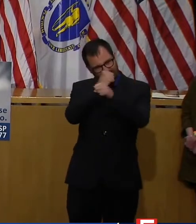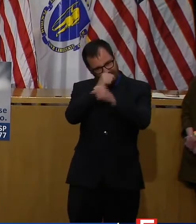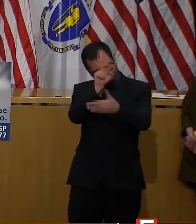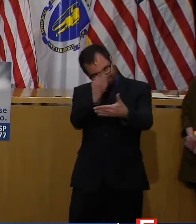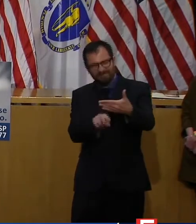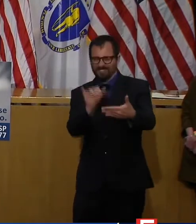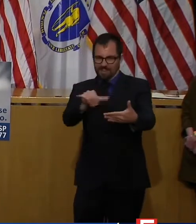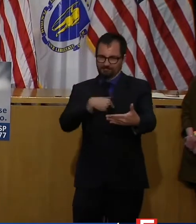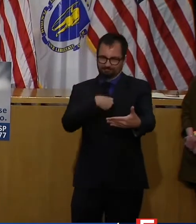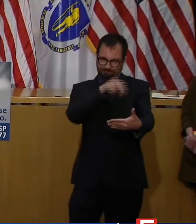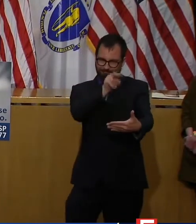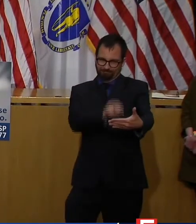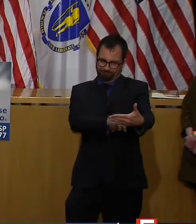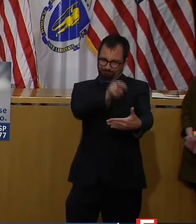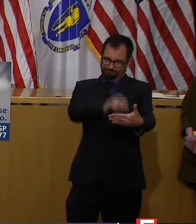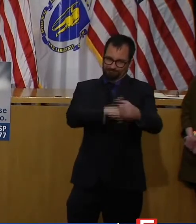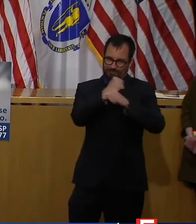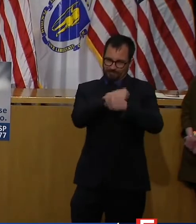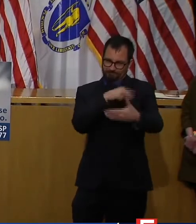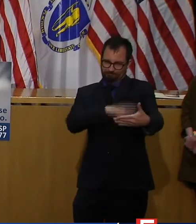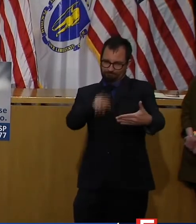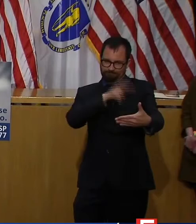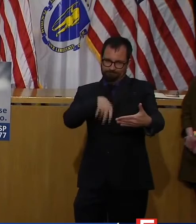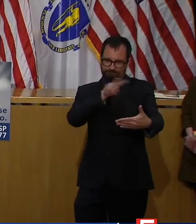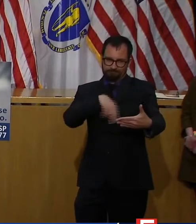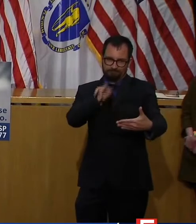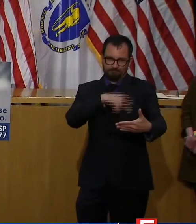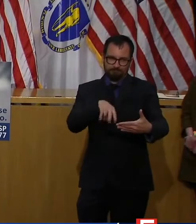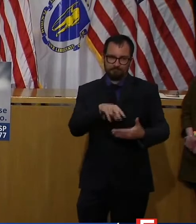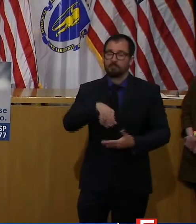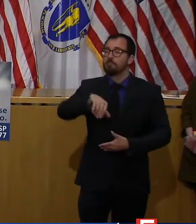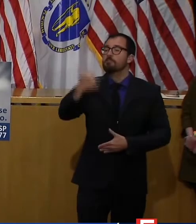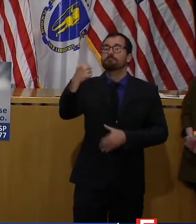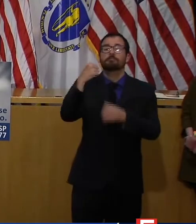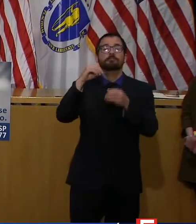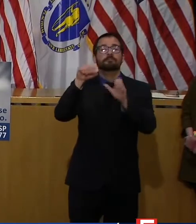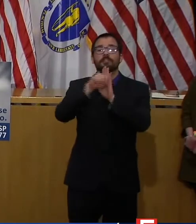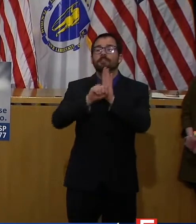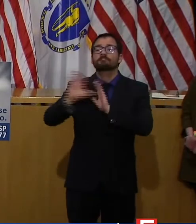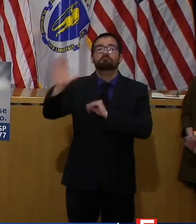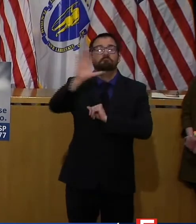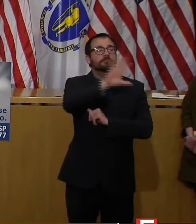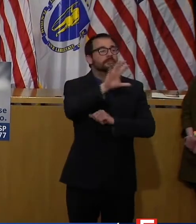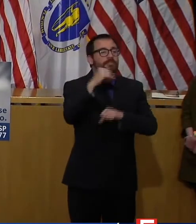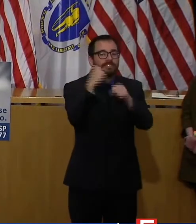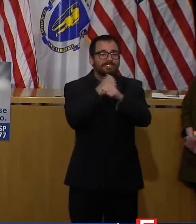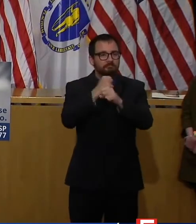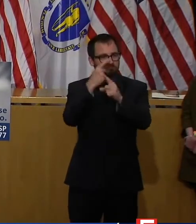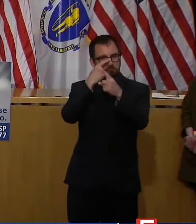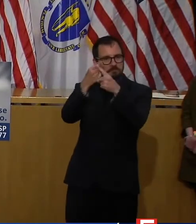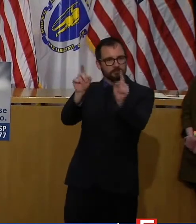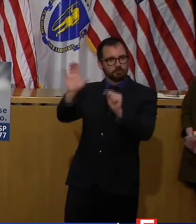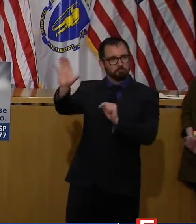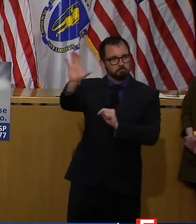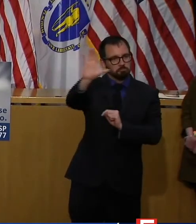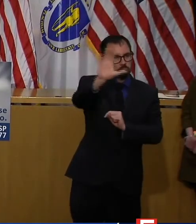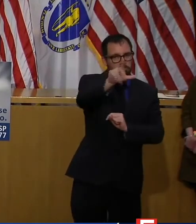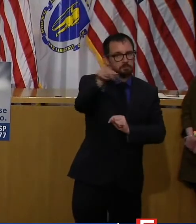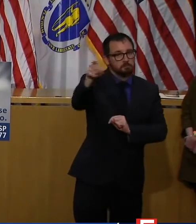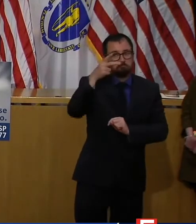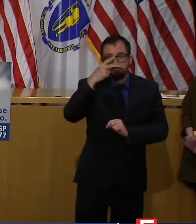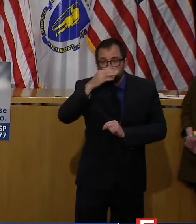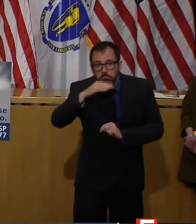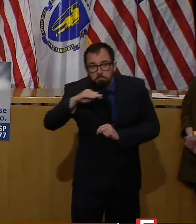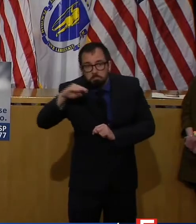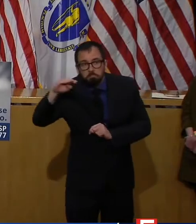there are some states who have measures that are actually going like this, but their overall penetration is so